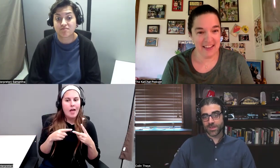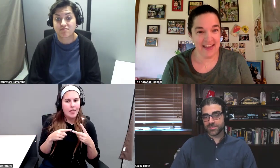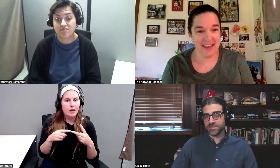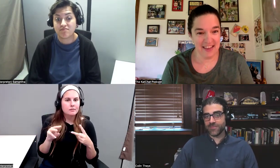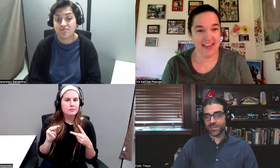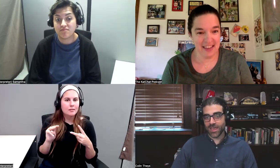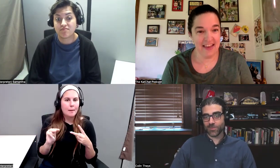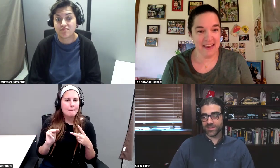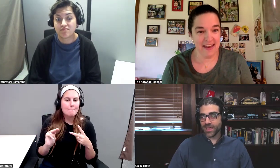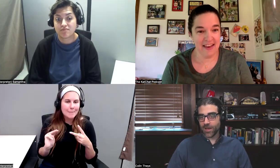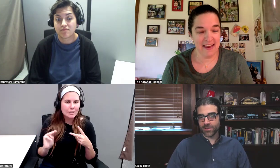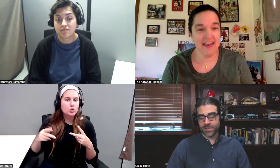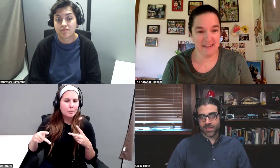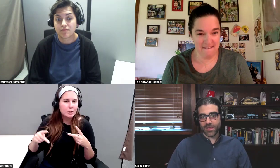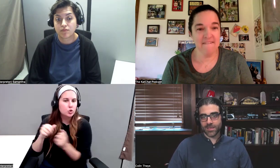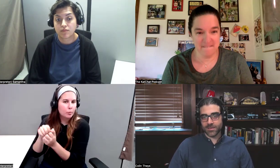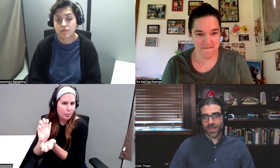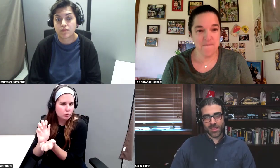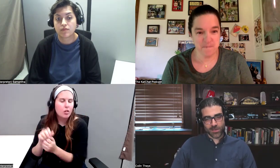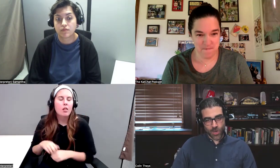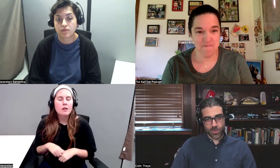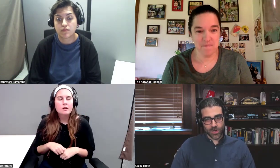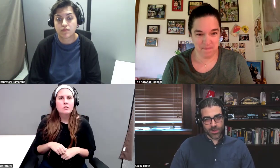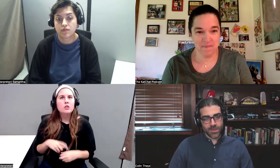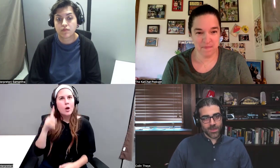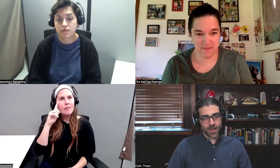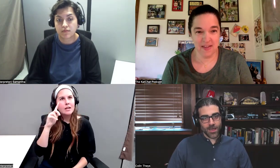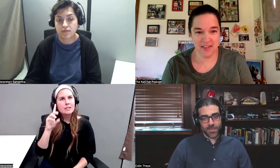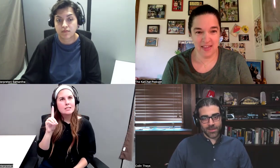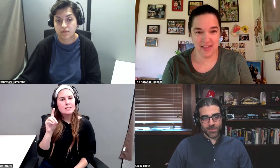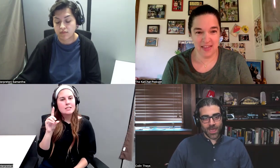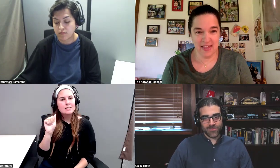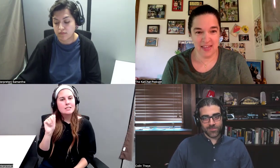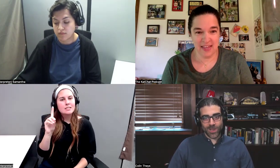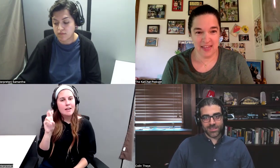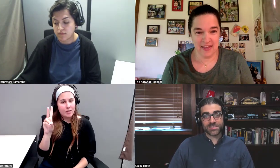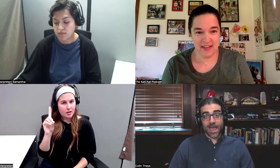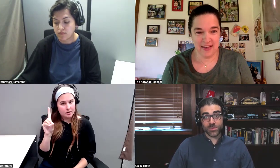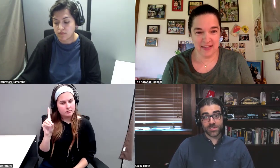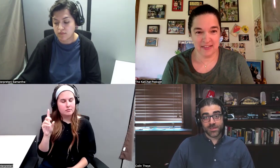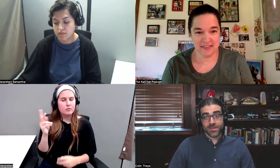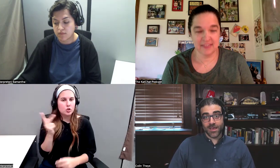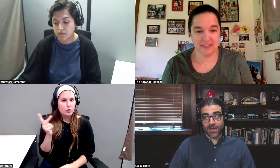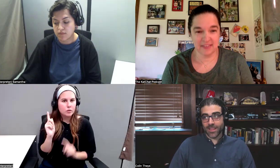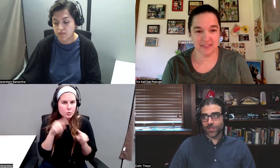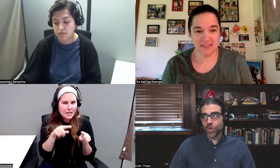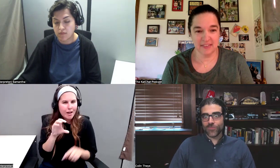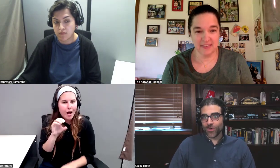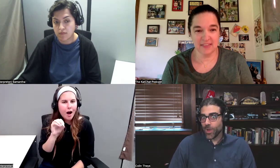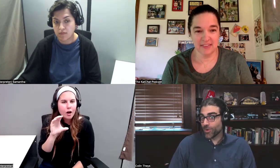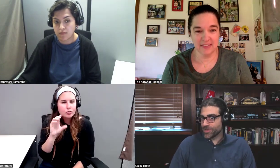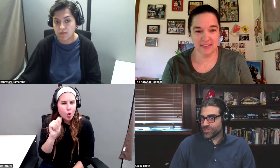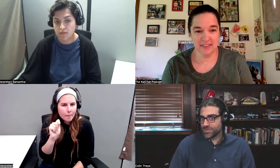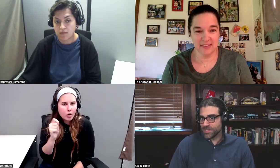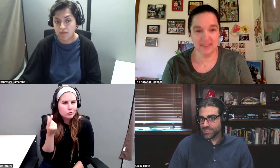Proposal. So David and I went down in I think October, and we kind of went to scout and like look